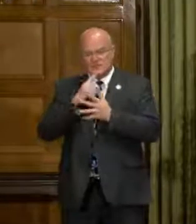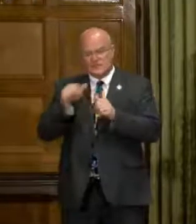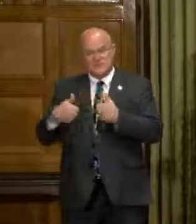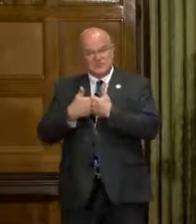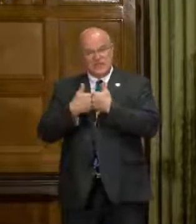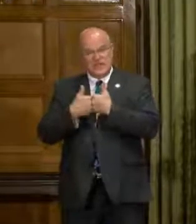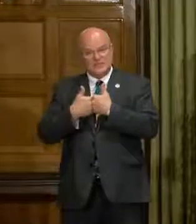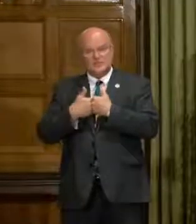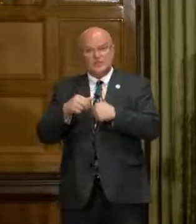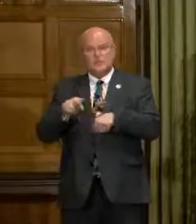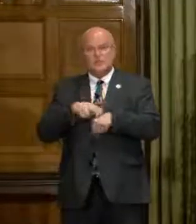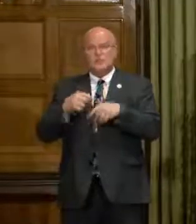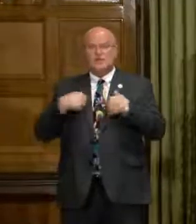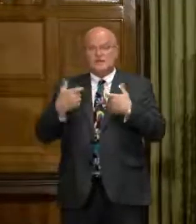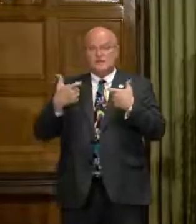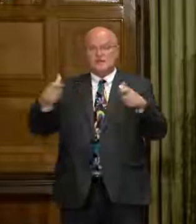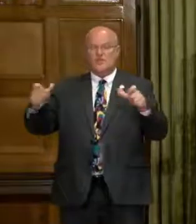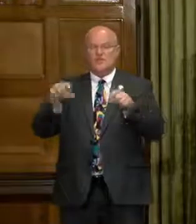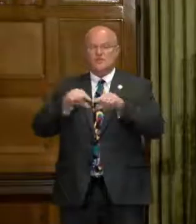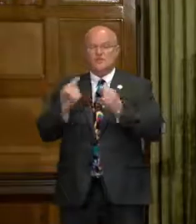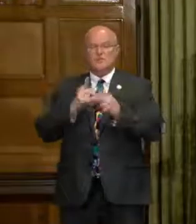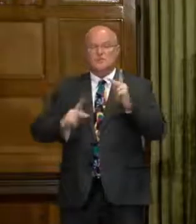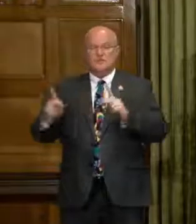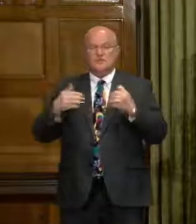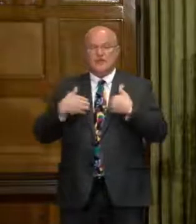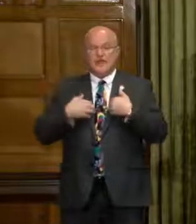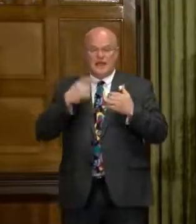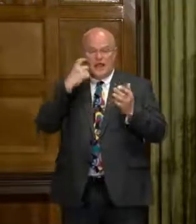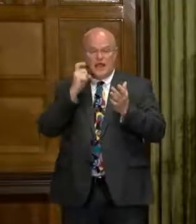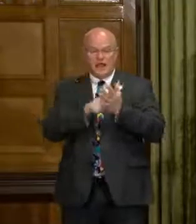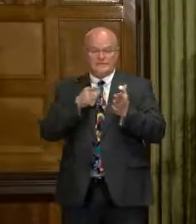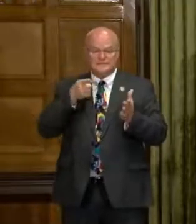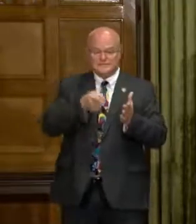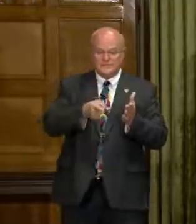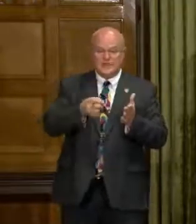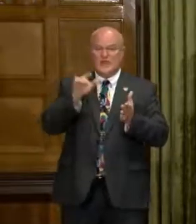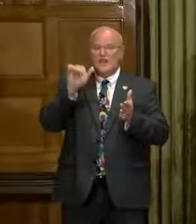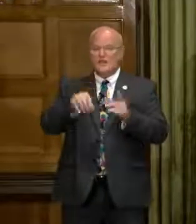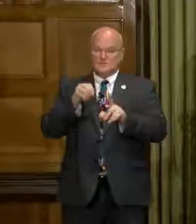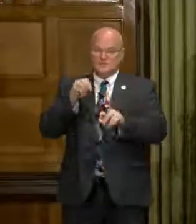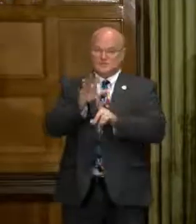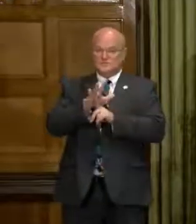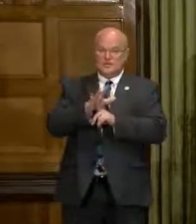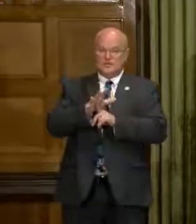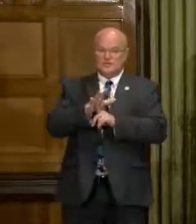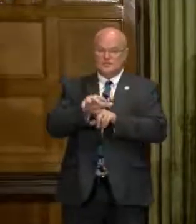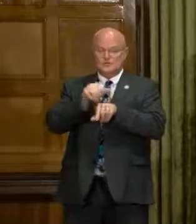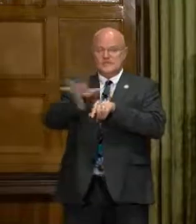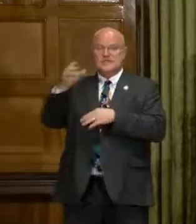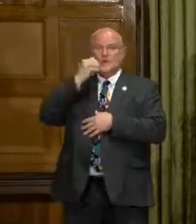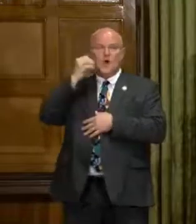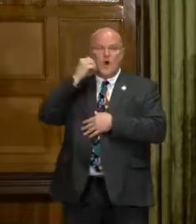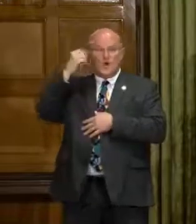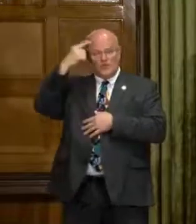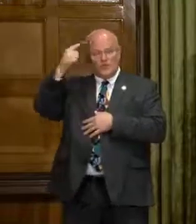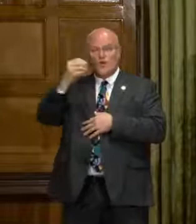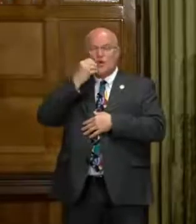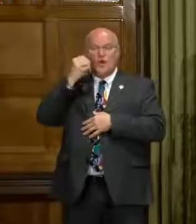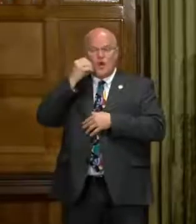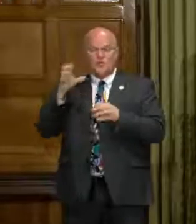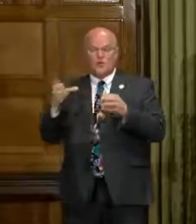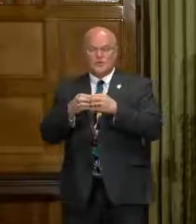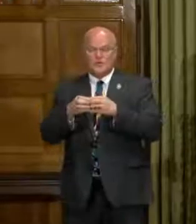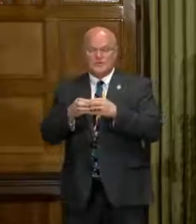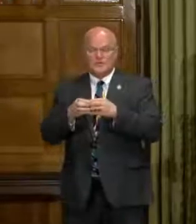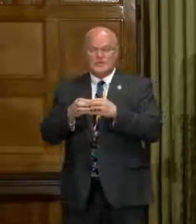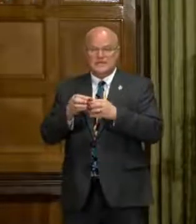challenging. Normally, if you had a large group of people and you had a case identified, those who were exposed you would send home for home quarantine.